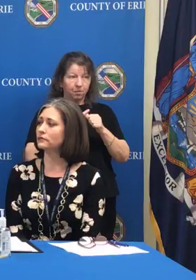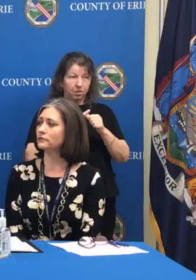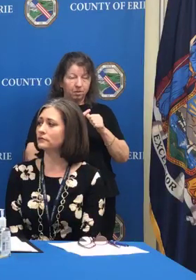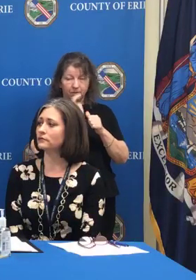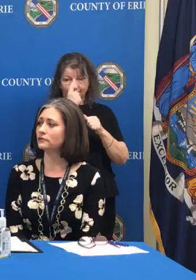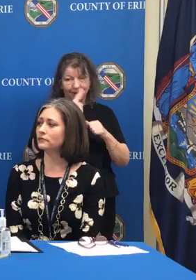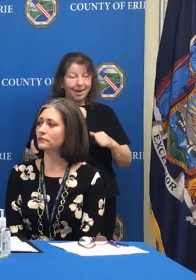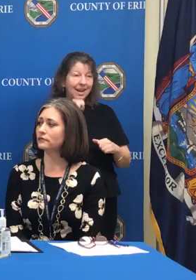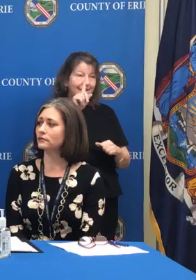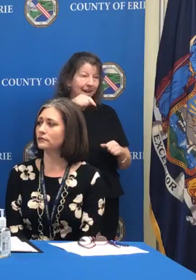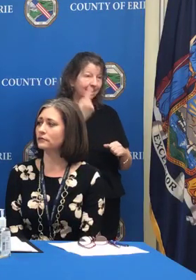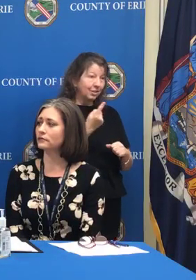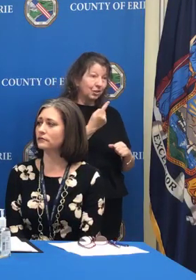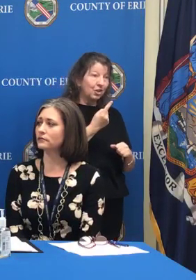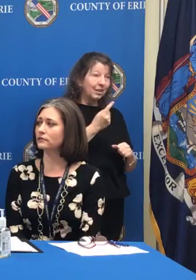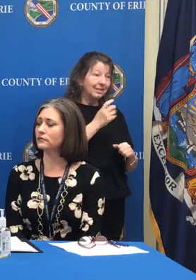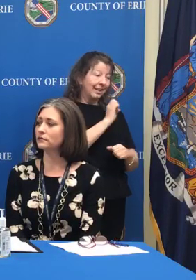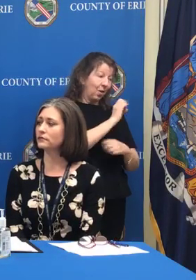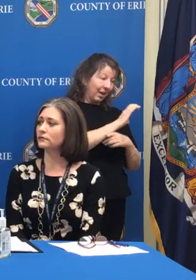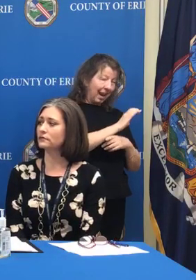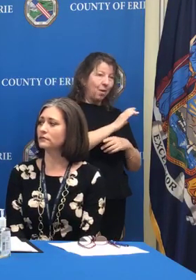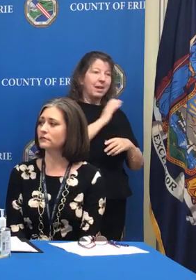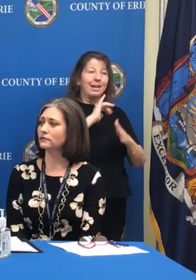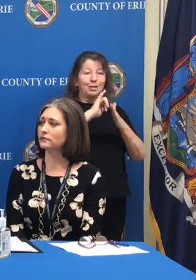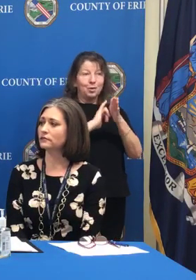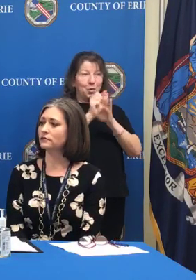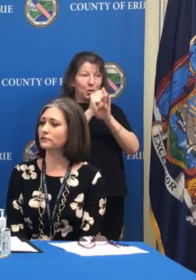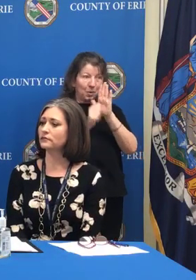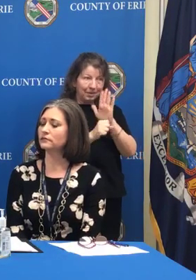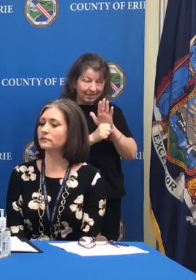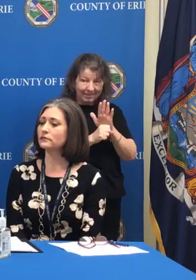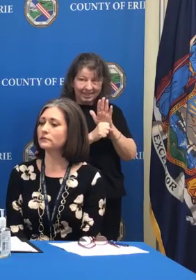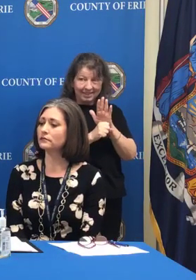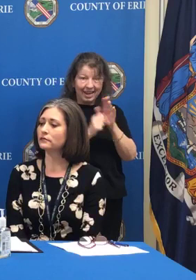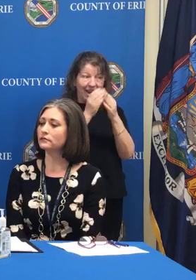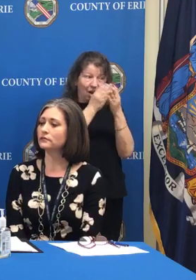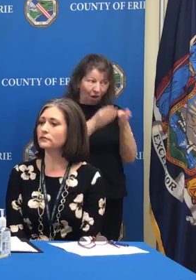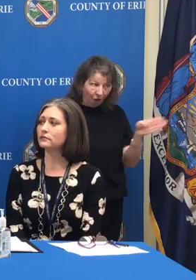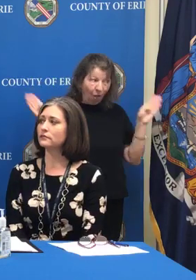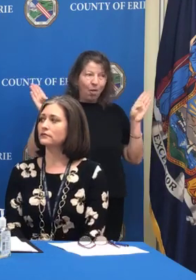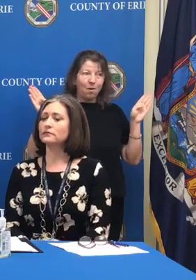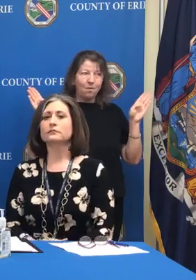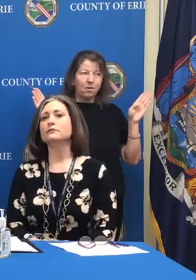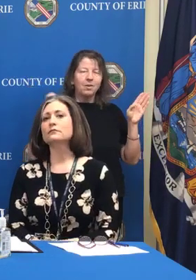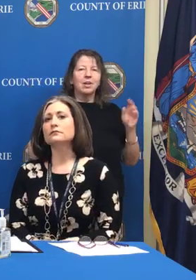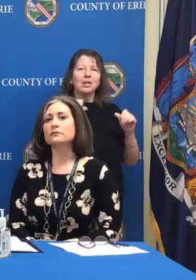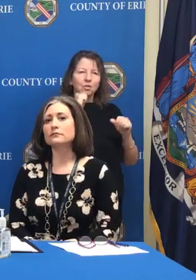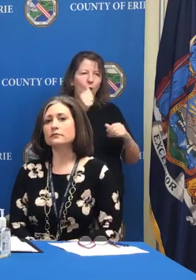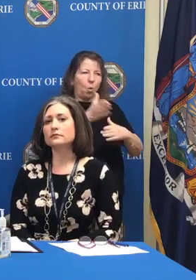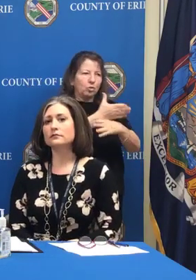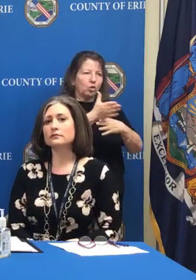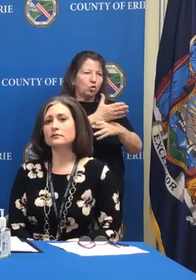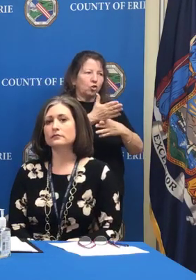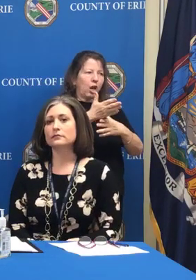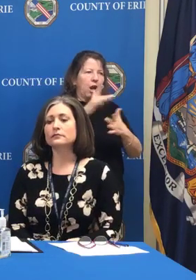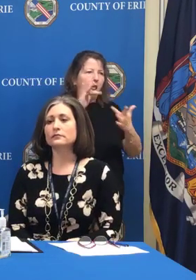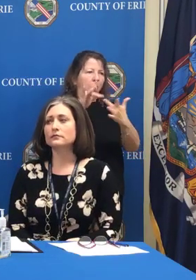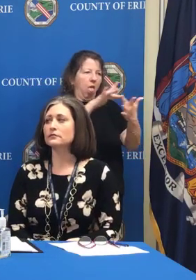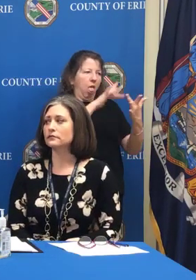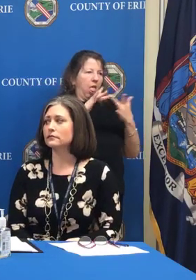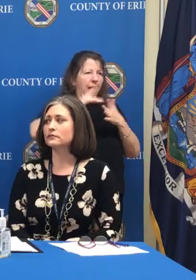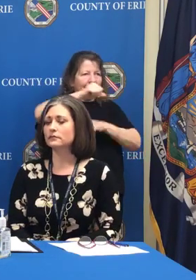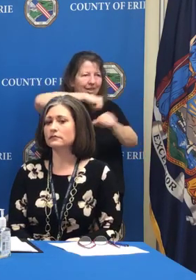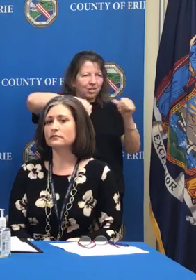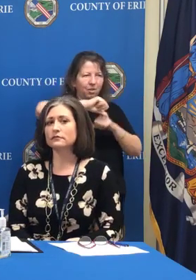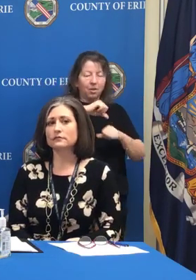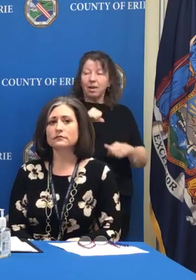county strategy, it's the statewide strategy. It's to do their best to keep individuals from sharing the illness. It's not just Erie County in